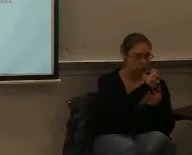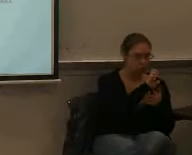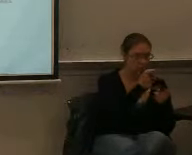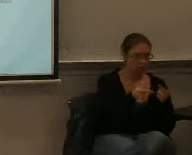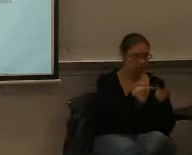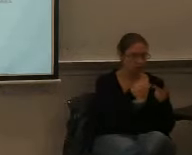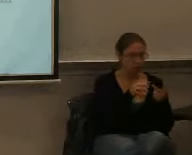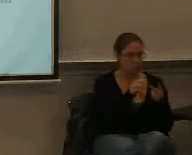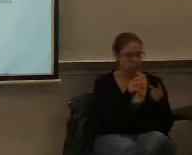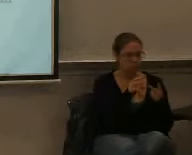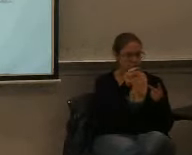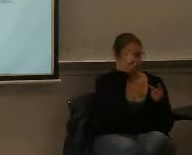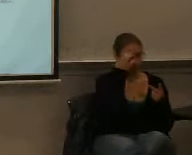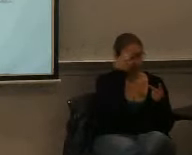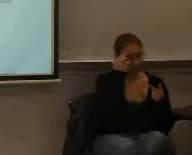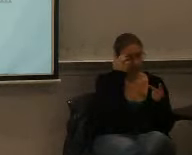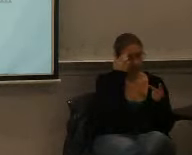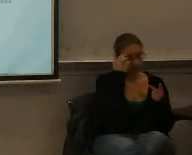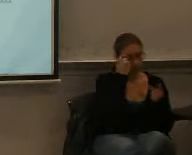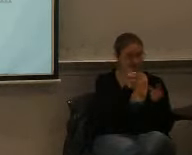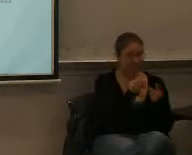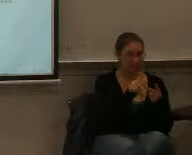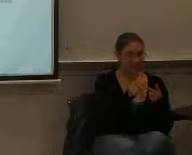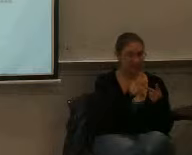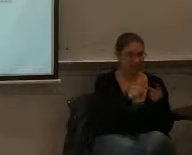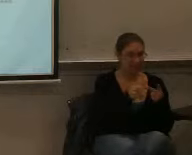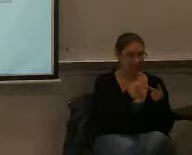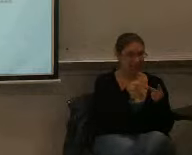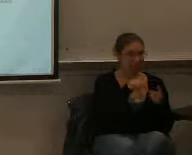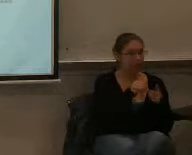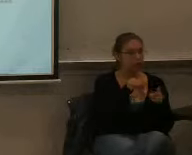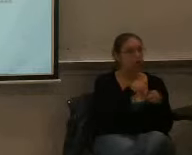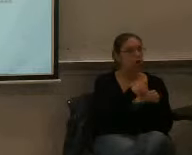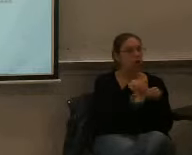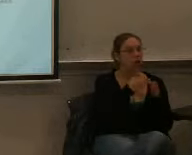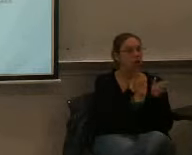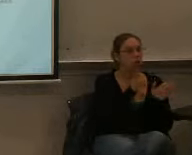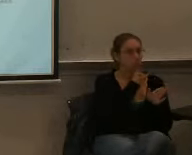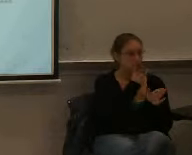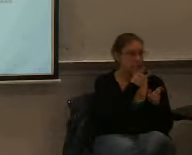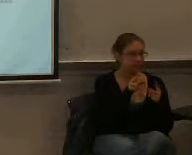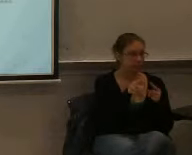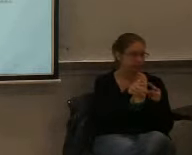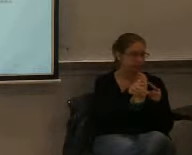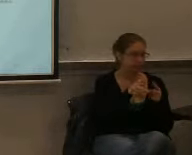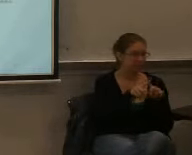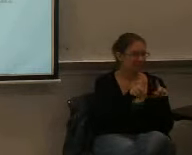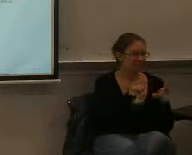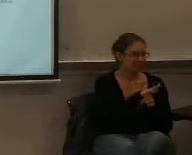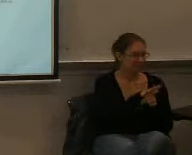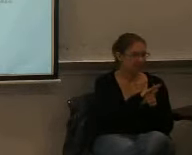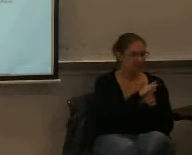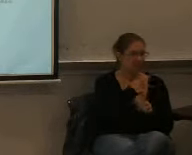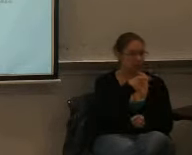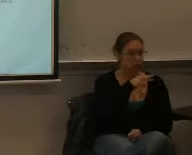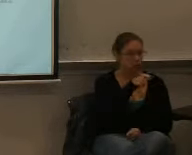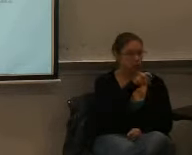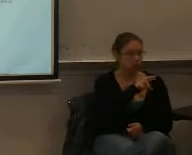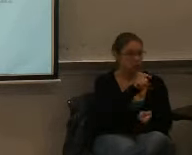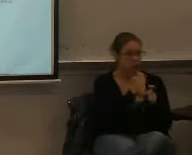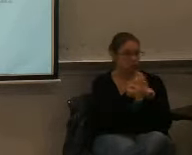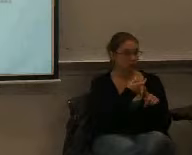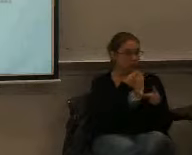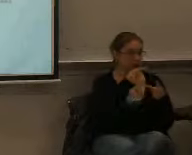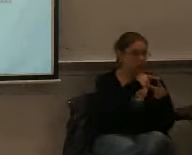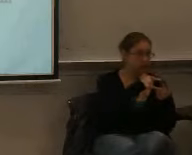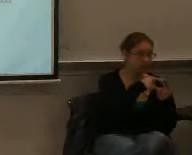versus in the weeds versus a Daphnia species that's an open water species. And so the predator, in switching from one to the other, will